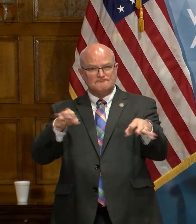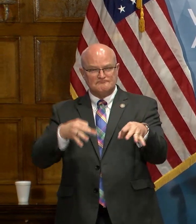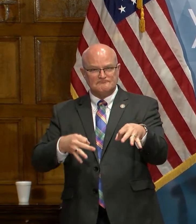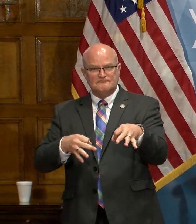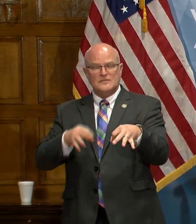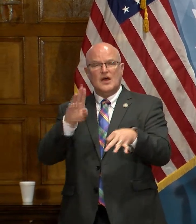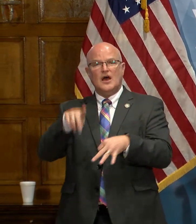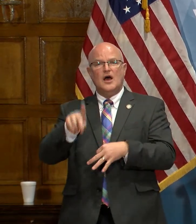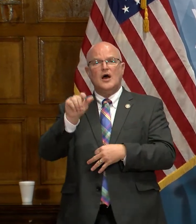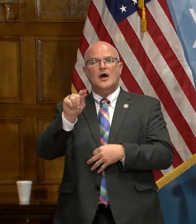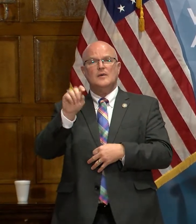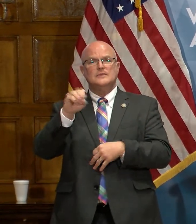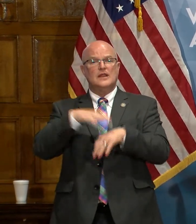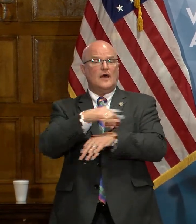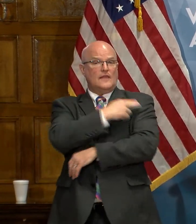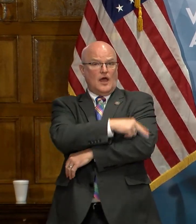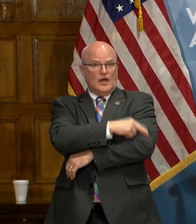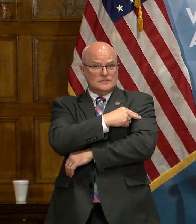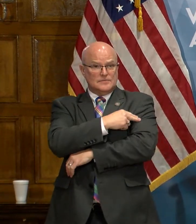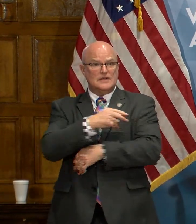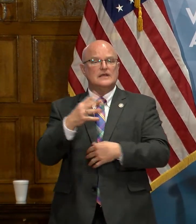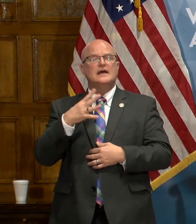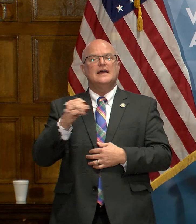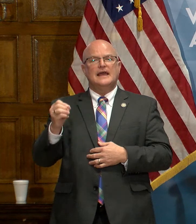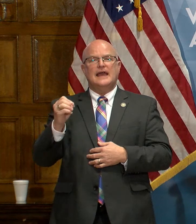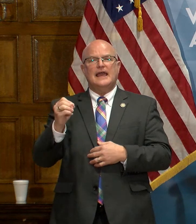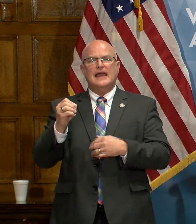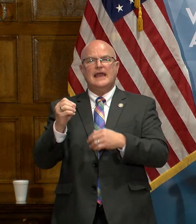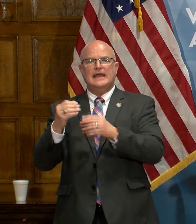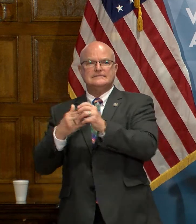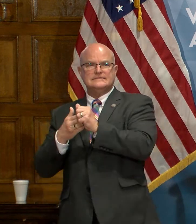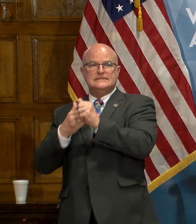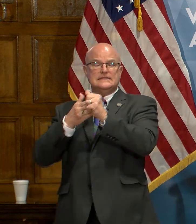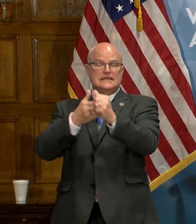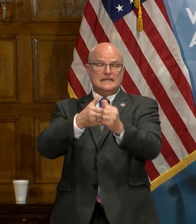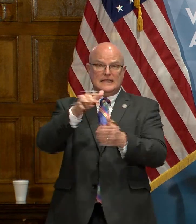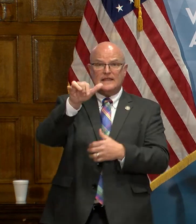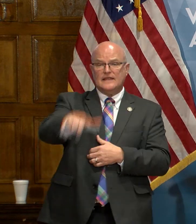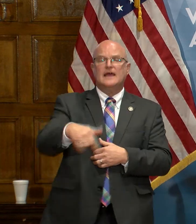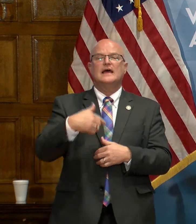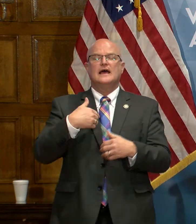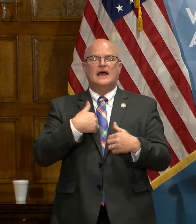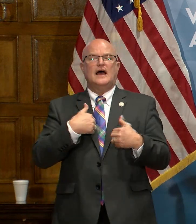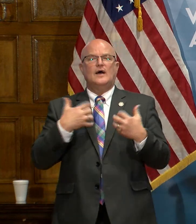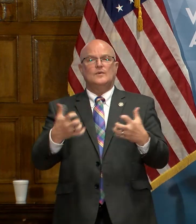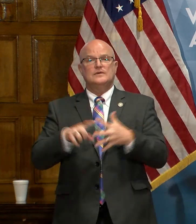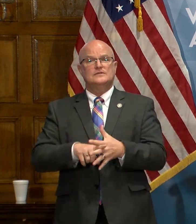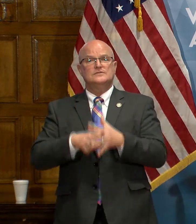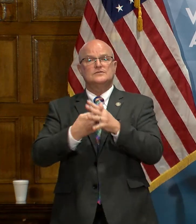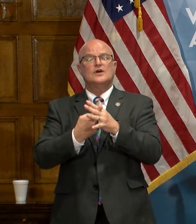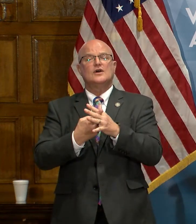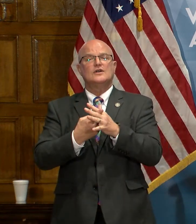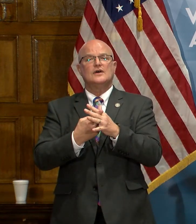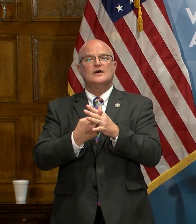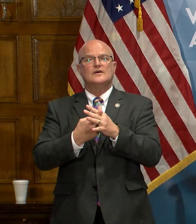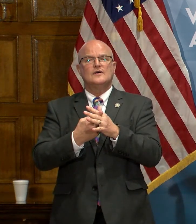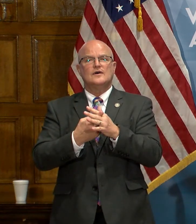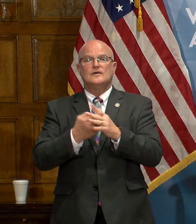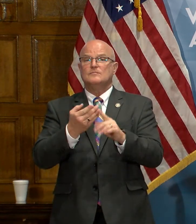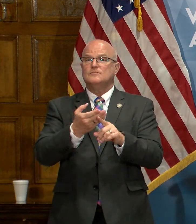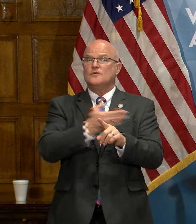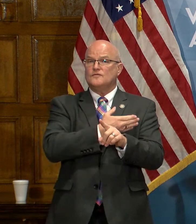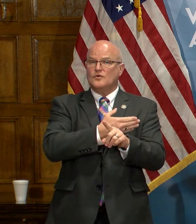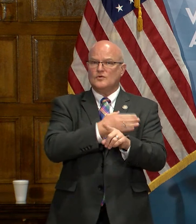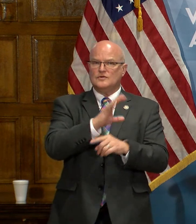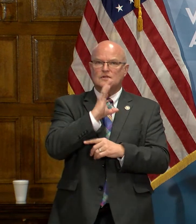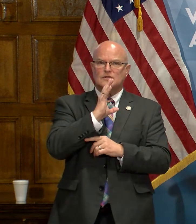our hospitalization status. And leading into that, I wanted to start off by, before we go to